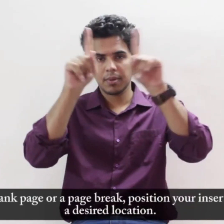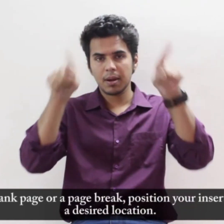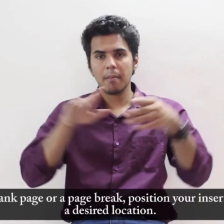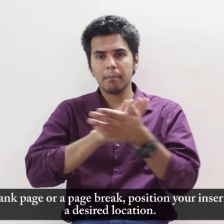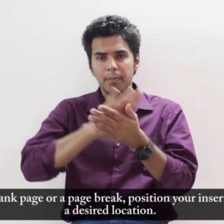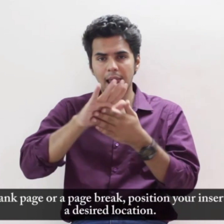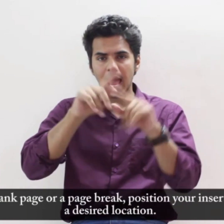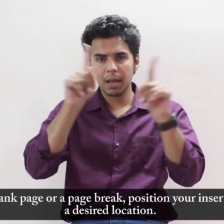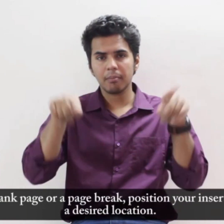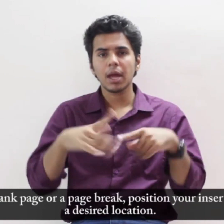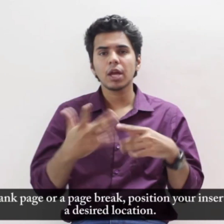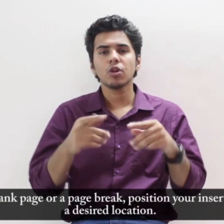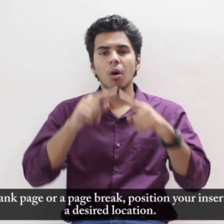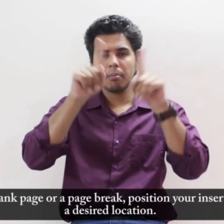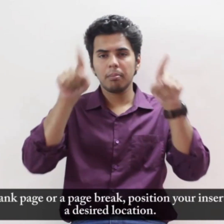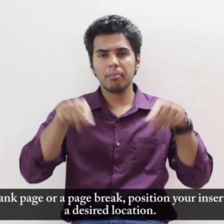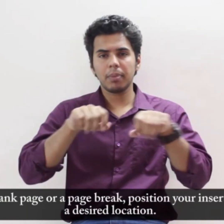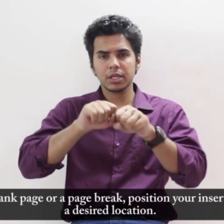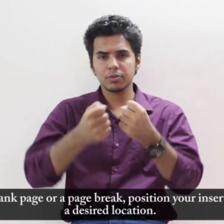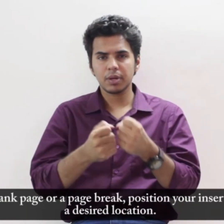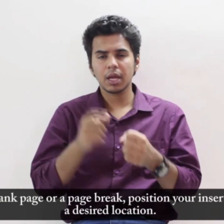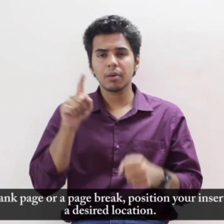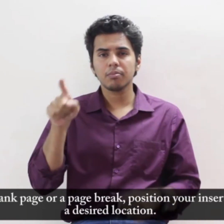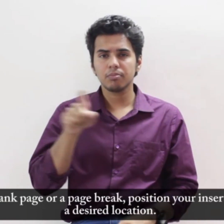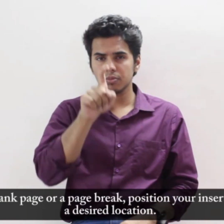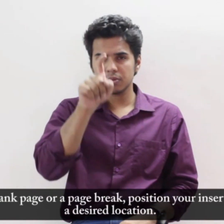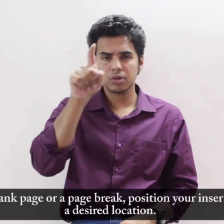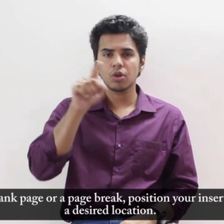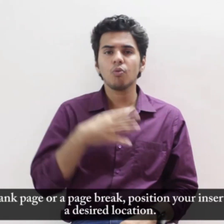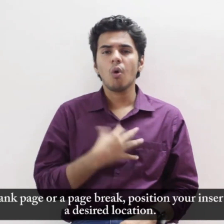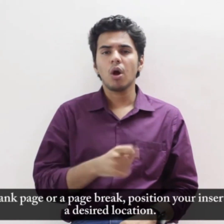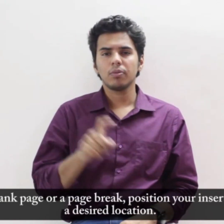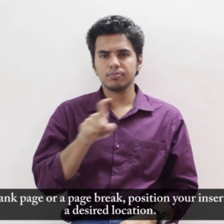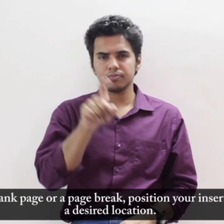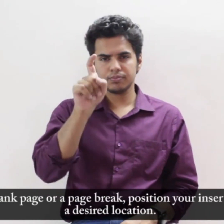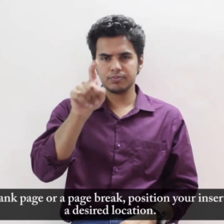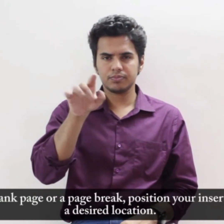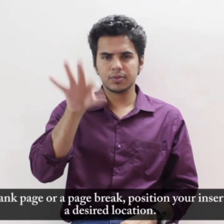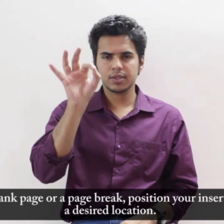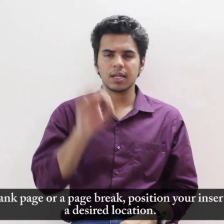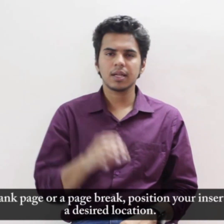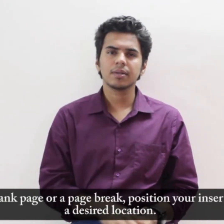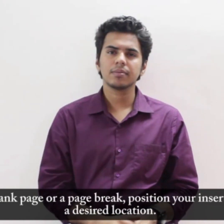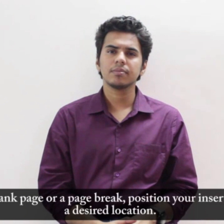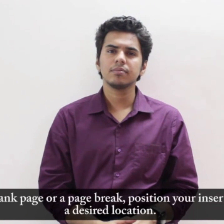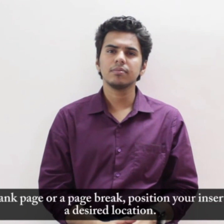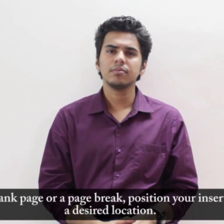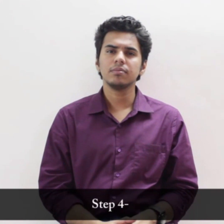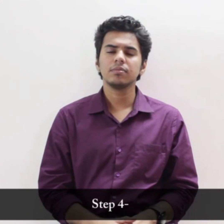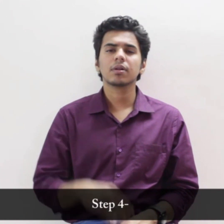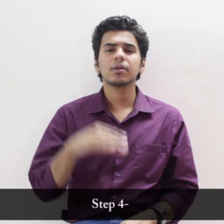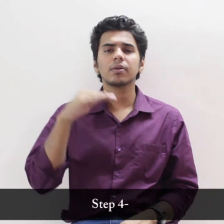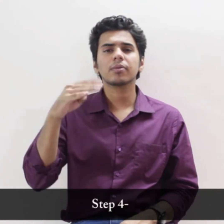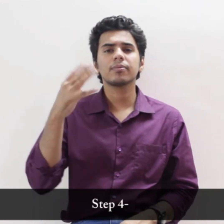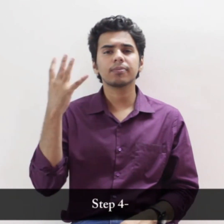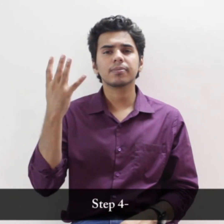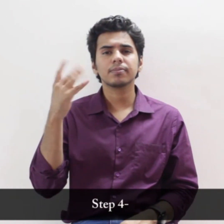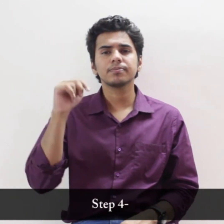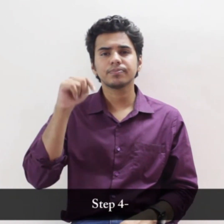page break, position your insertion point at a desired location. Step 4.